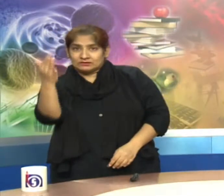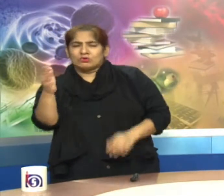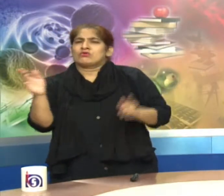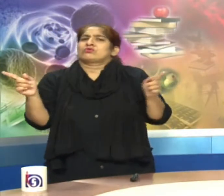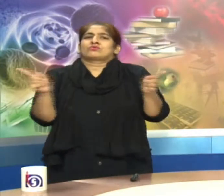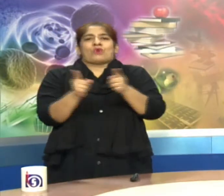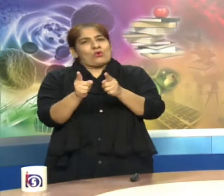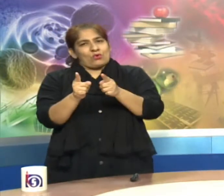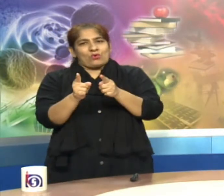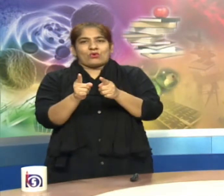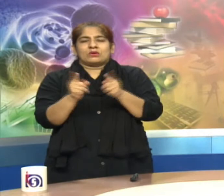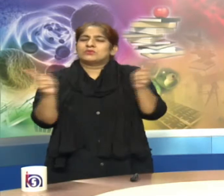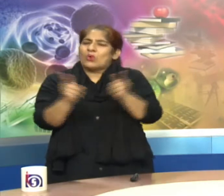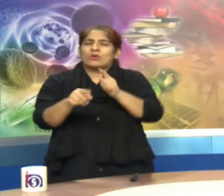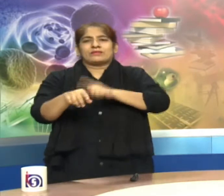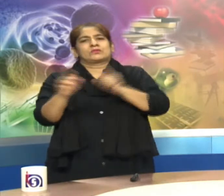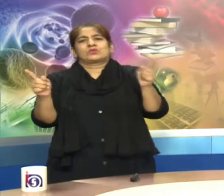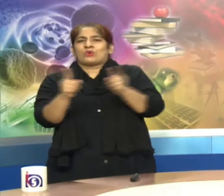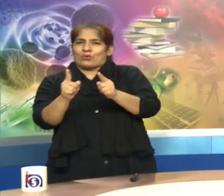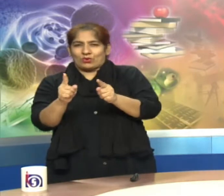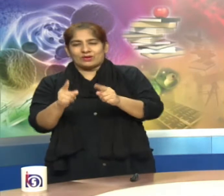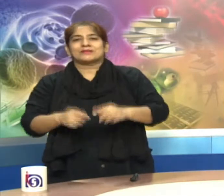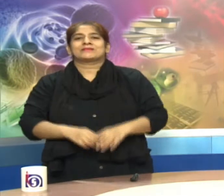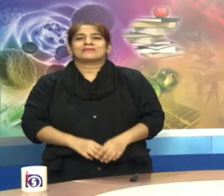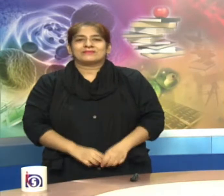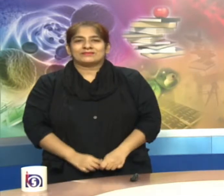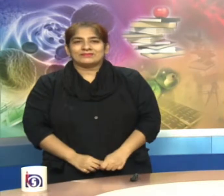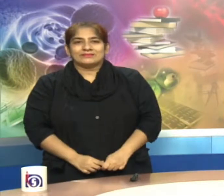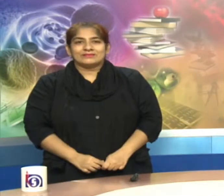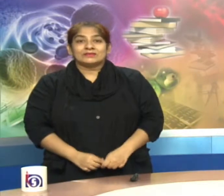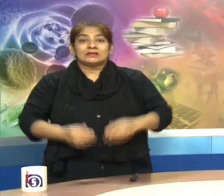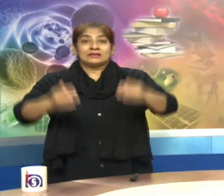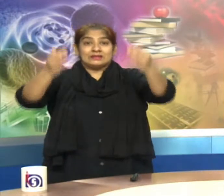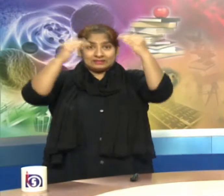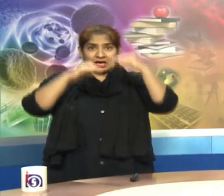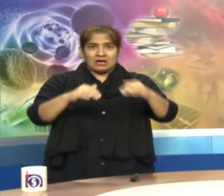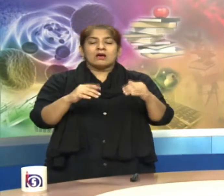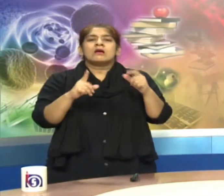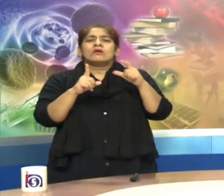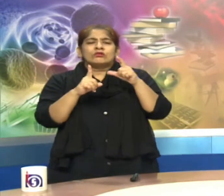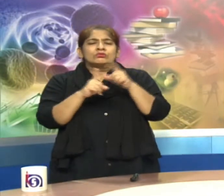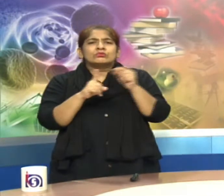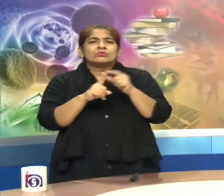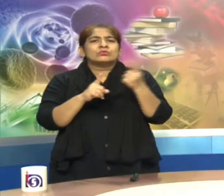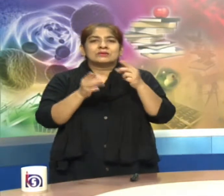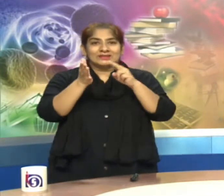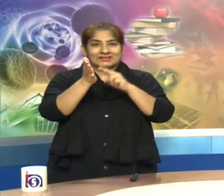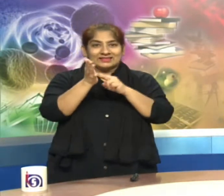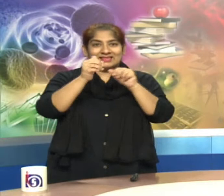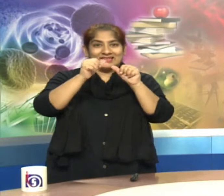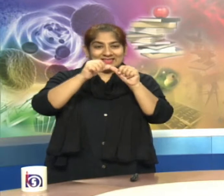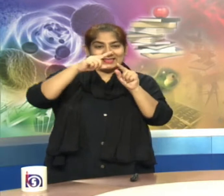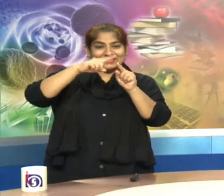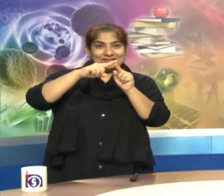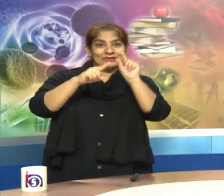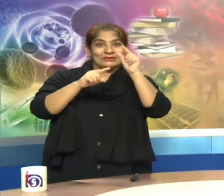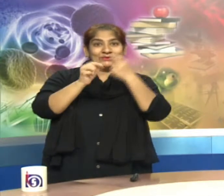affects it in the long term way, but sales promotion is a short term procedure.